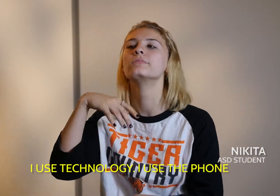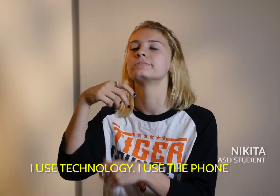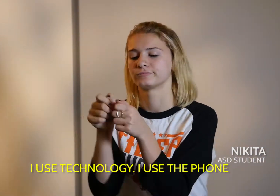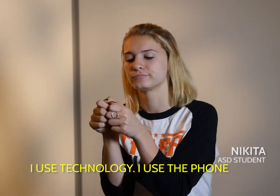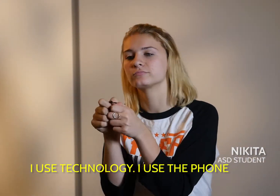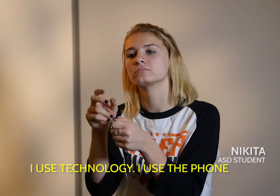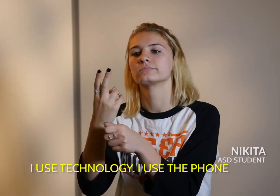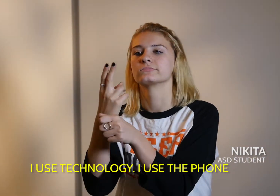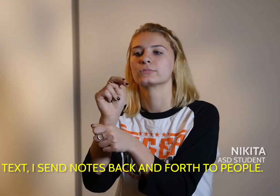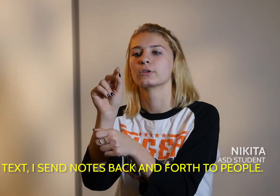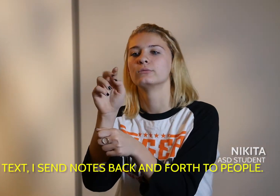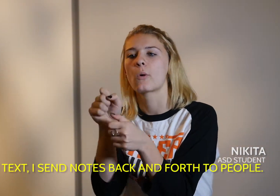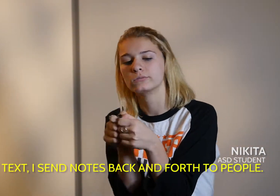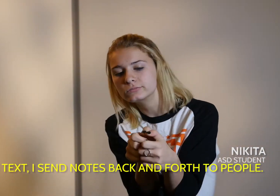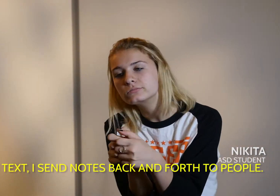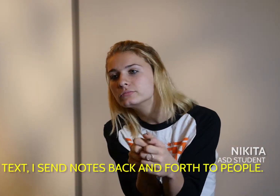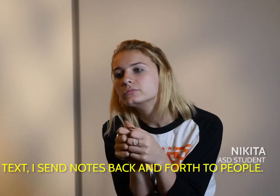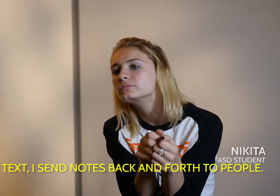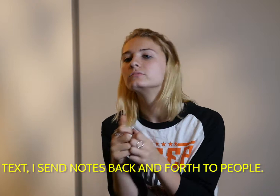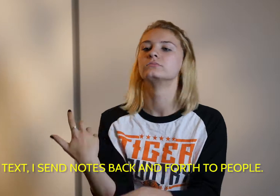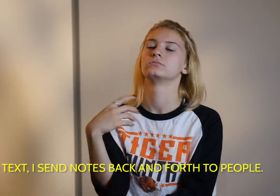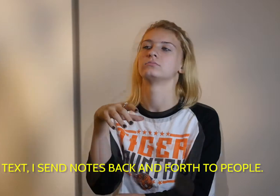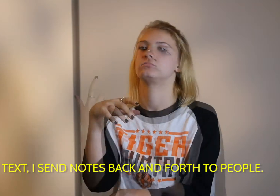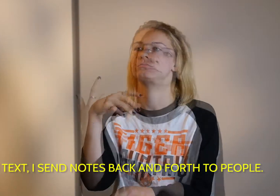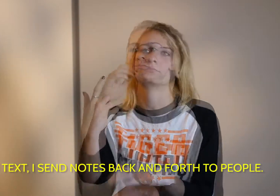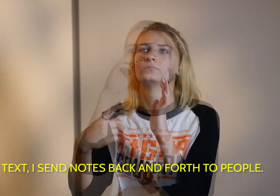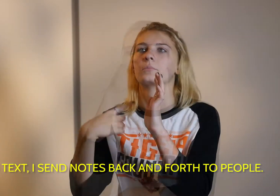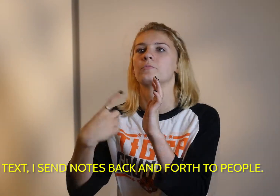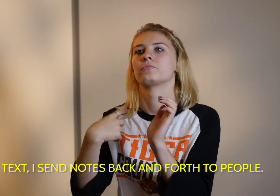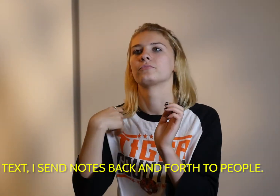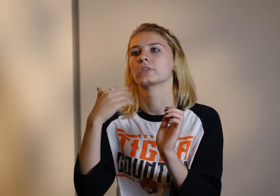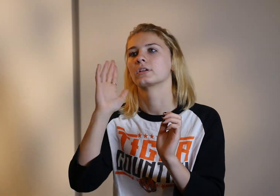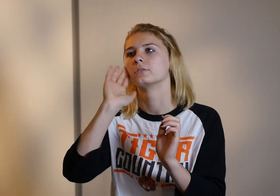the phone. I text. I send notes back and forth to people. Sometimes